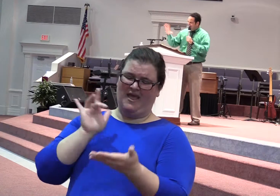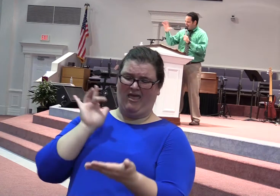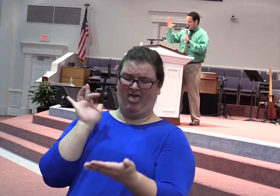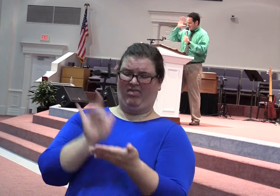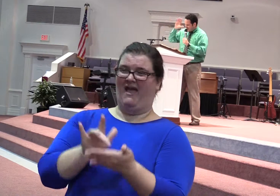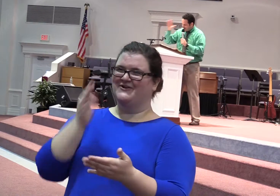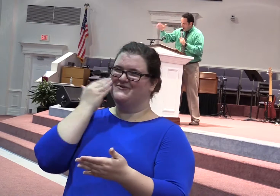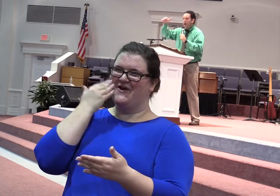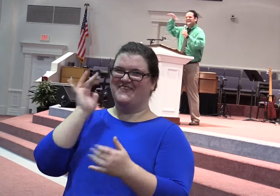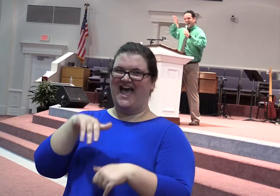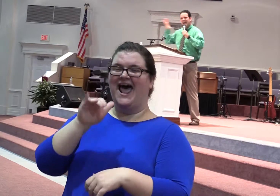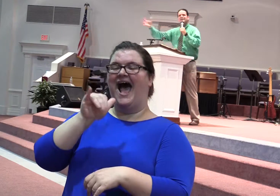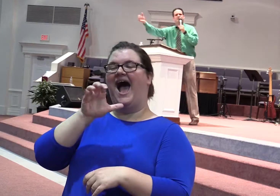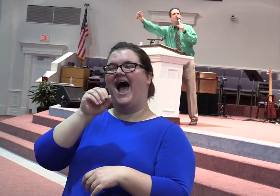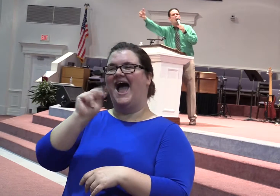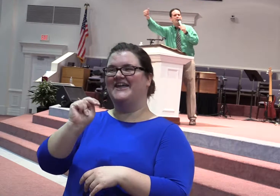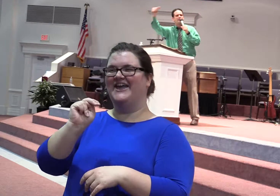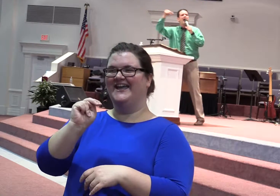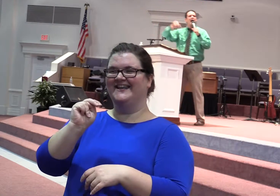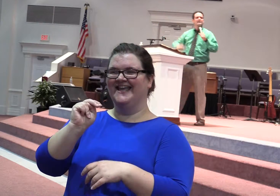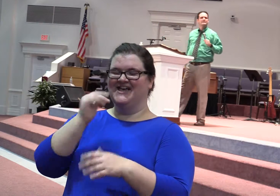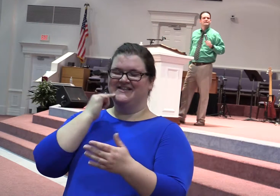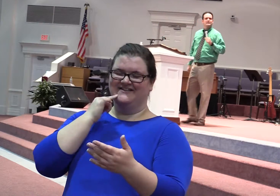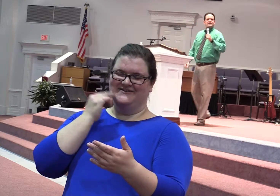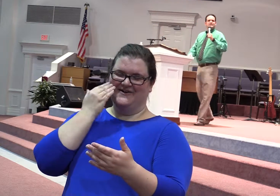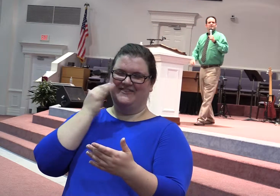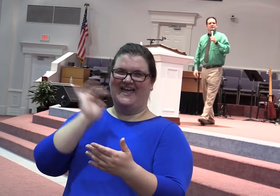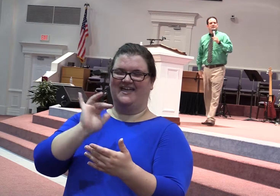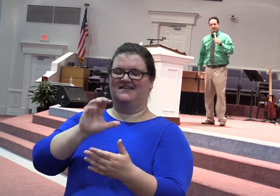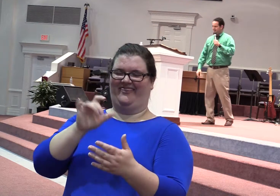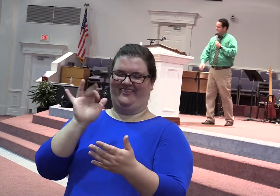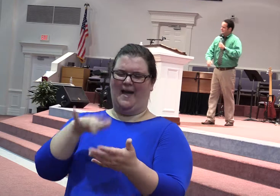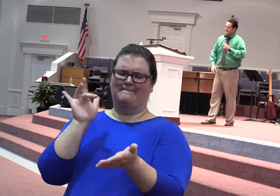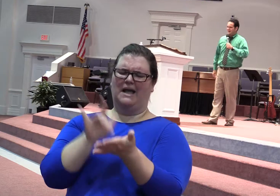be the icon that you can go and get into the Word of God.